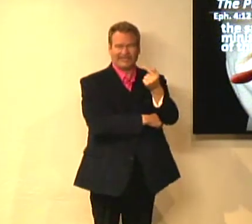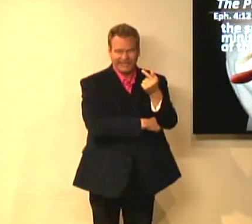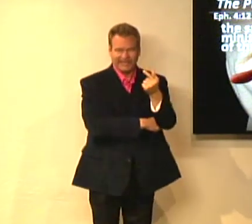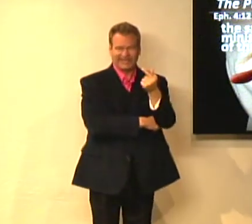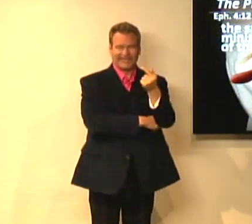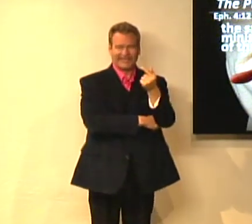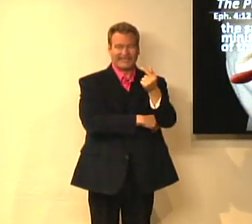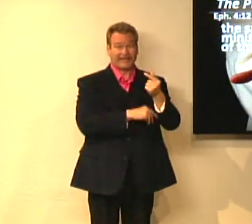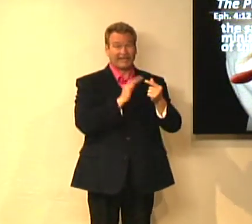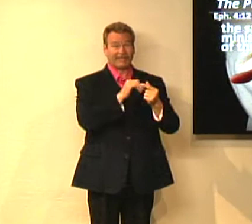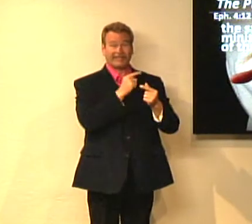the word equipping.